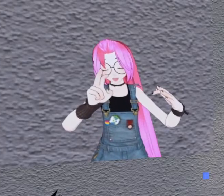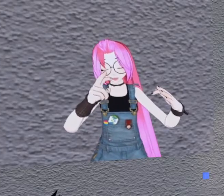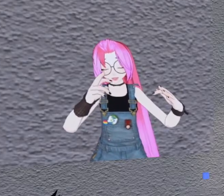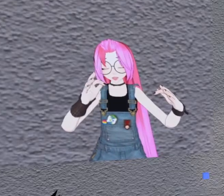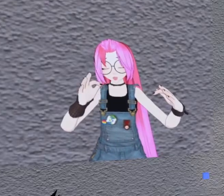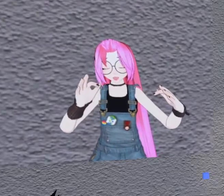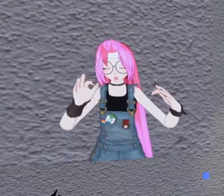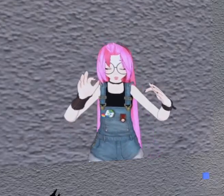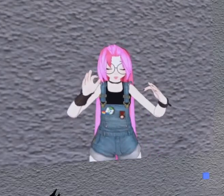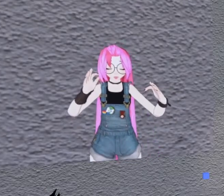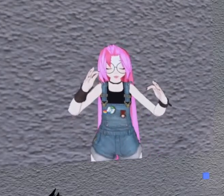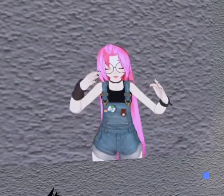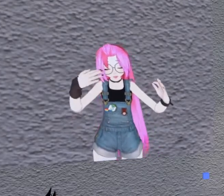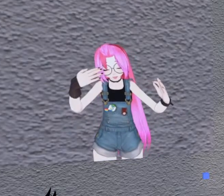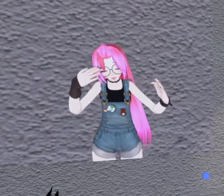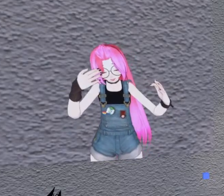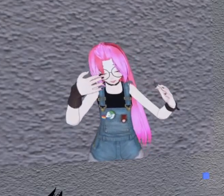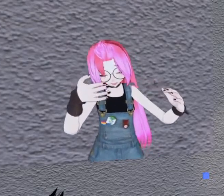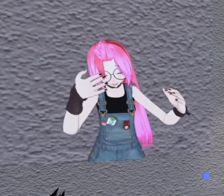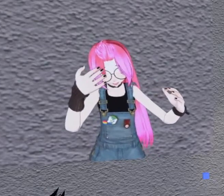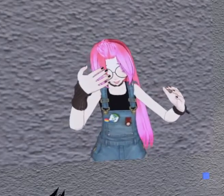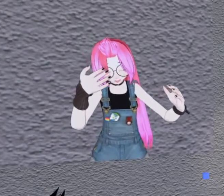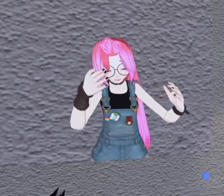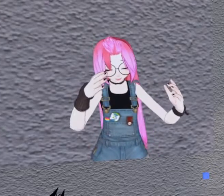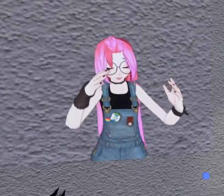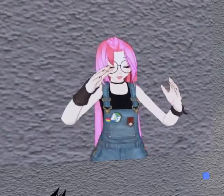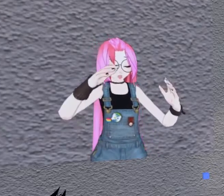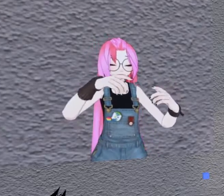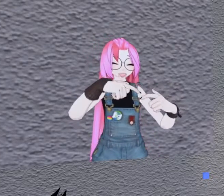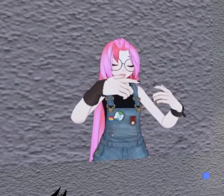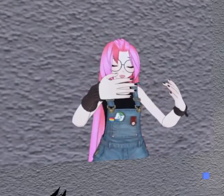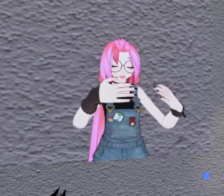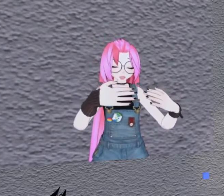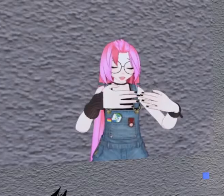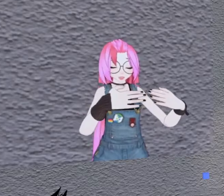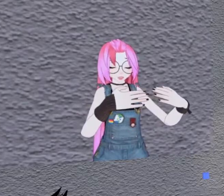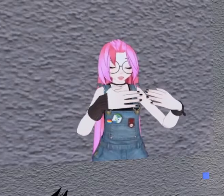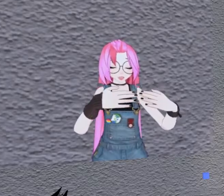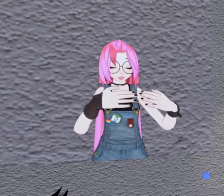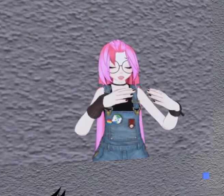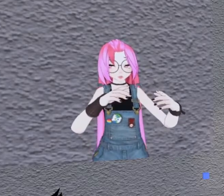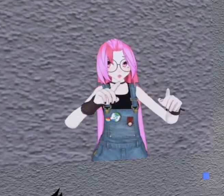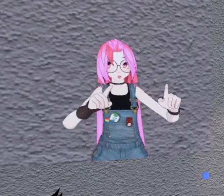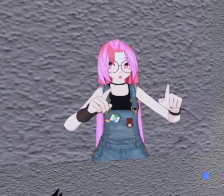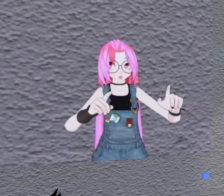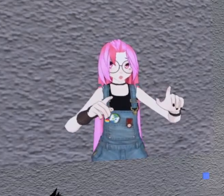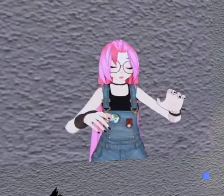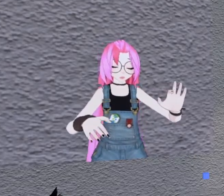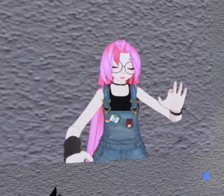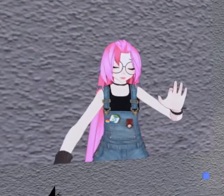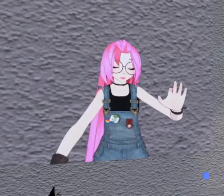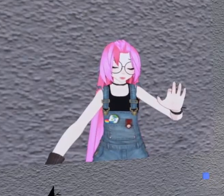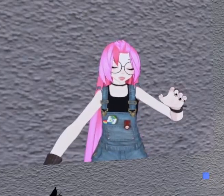from the. I used to know the name, but anyways, yeah, he was technically American. But Laurent Clerc is from